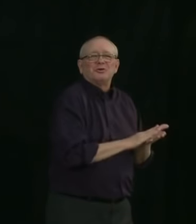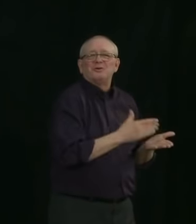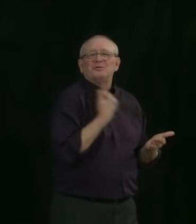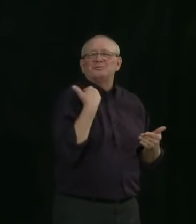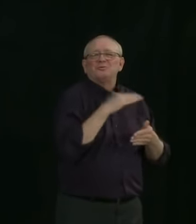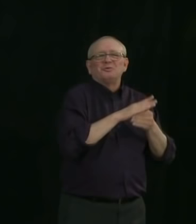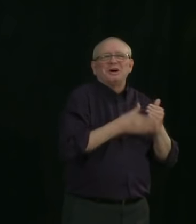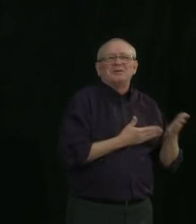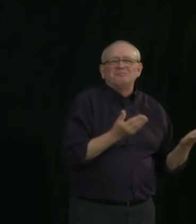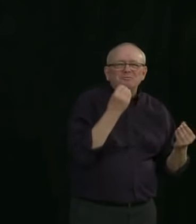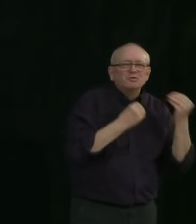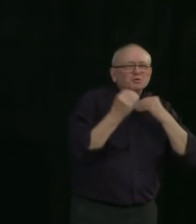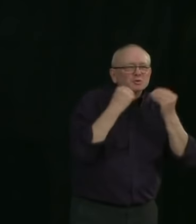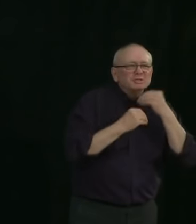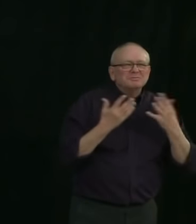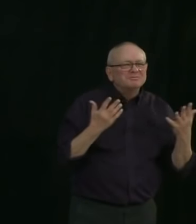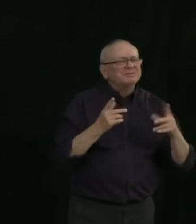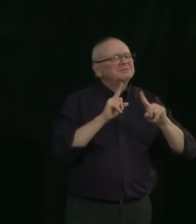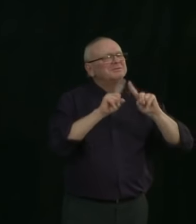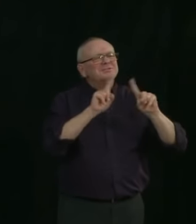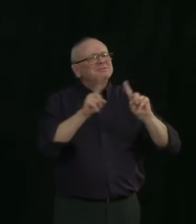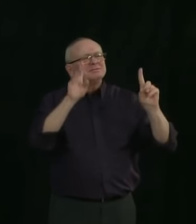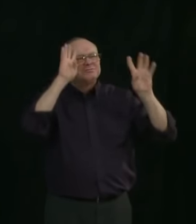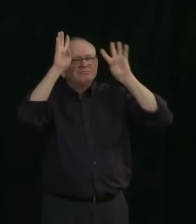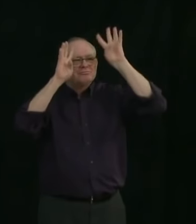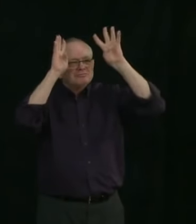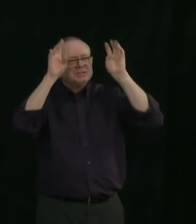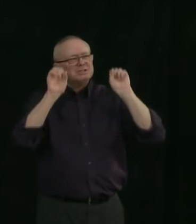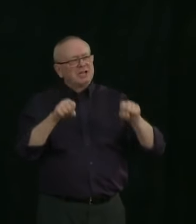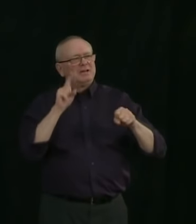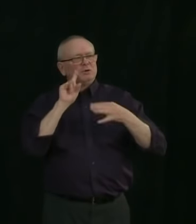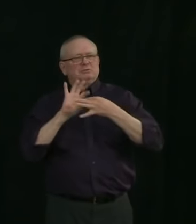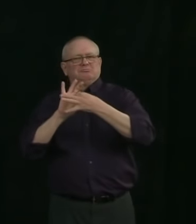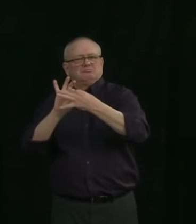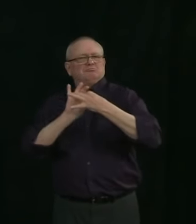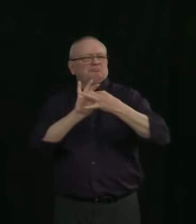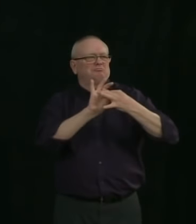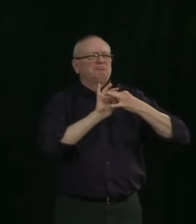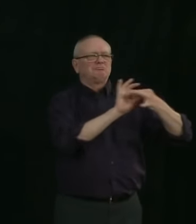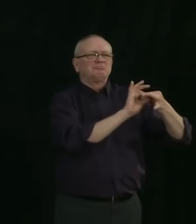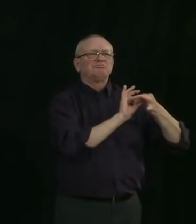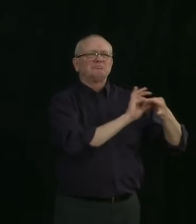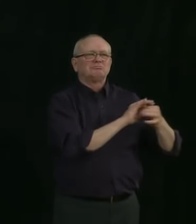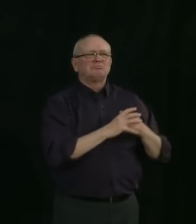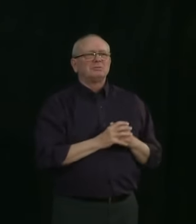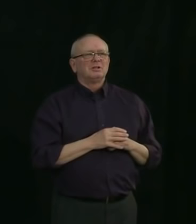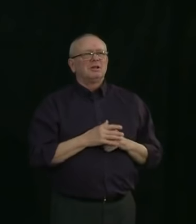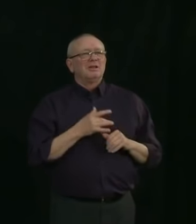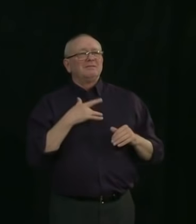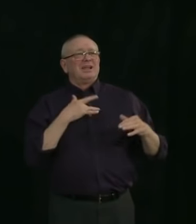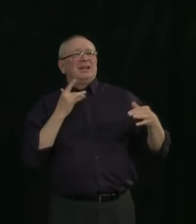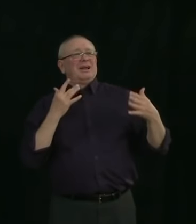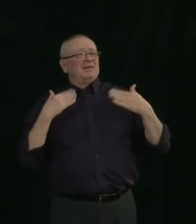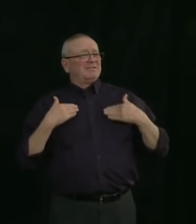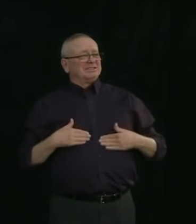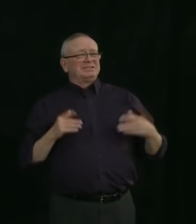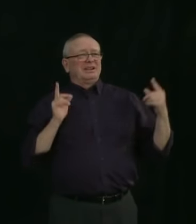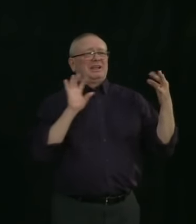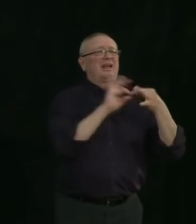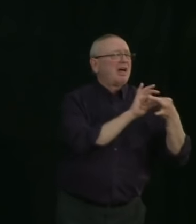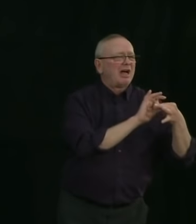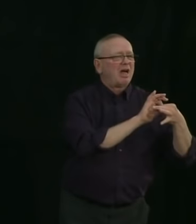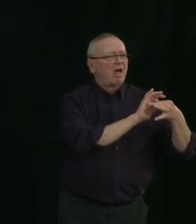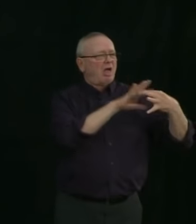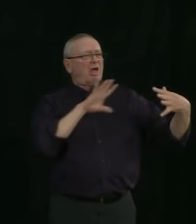virtually connected. And should that not feel sufficient and you need to talk to someone, please reach out. Mental health supports